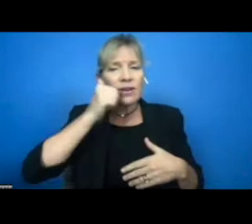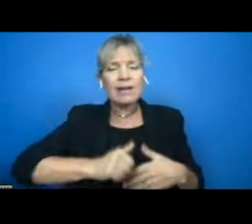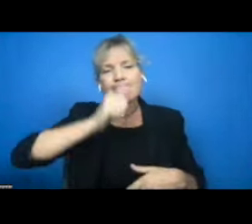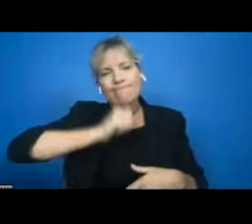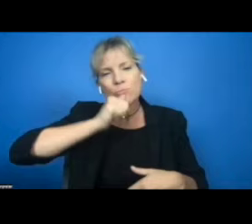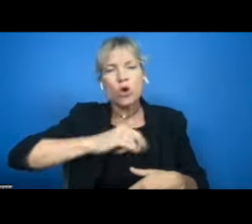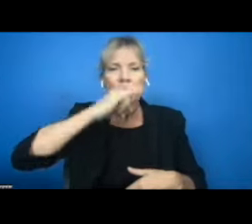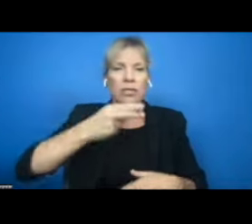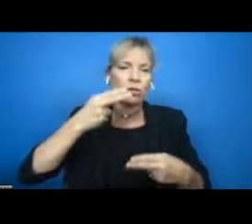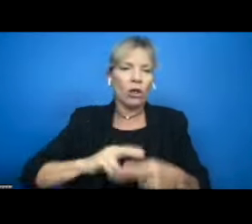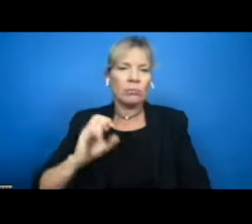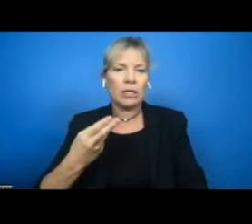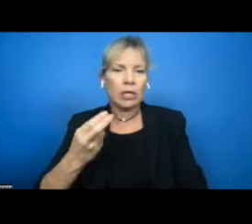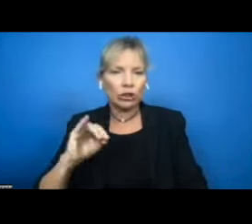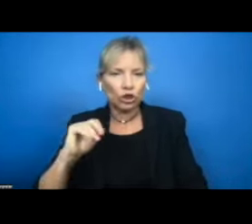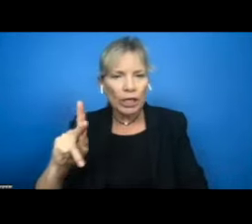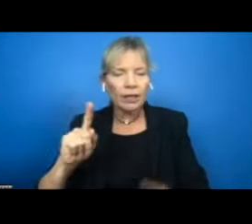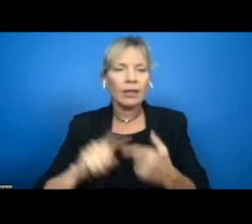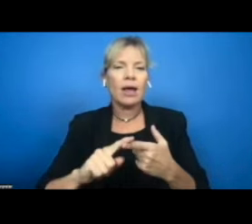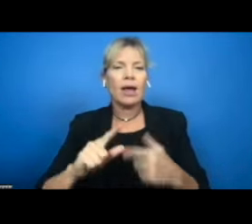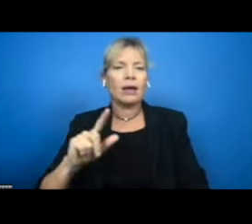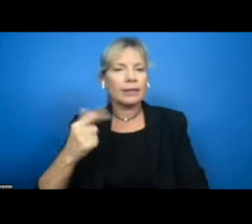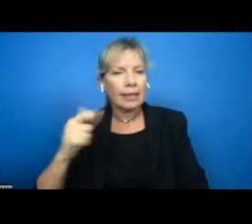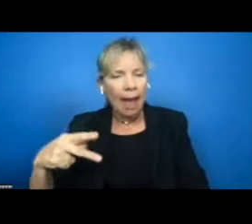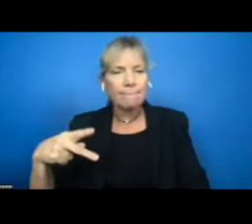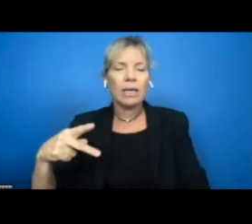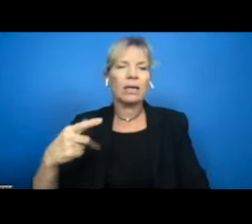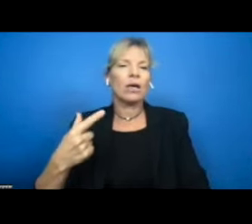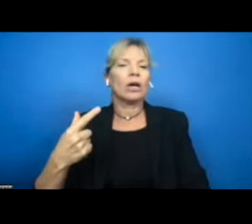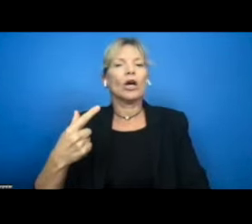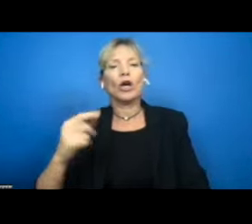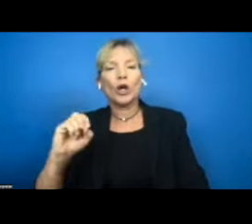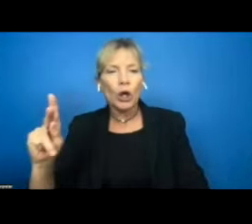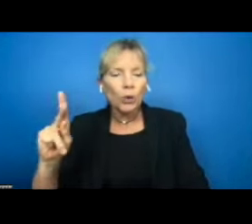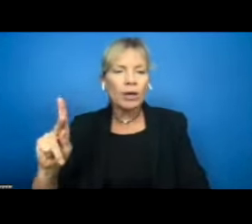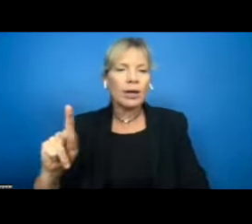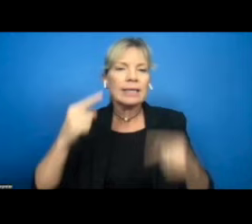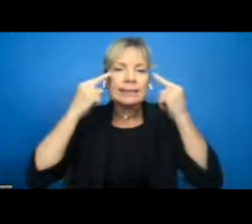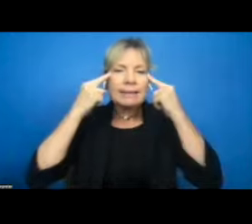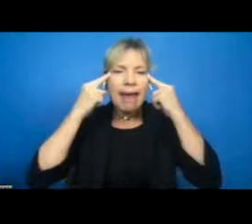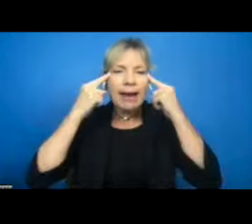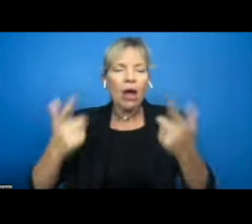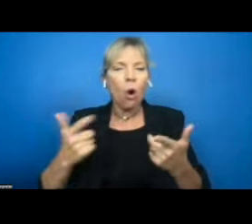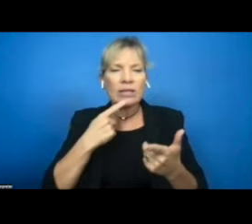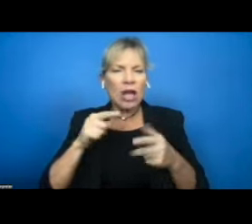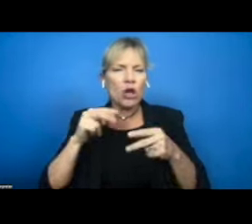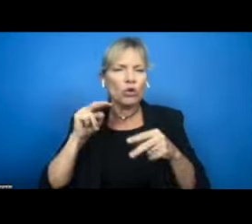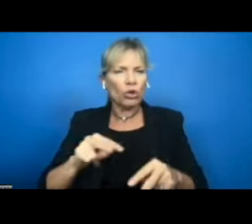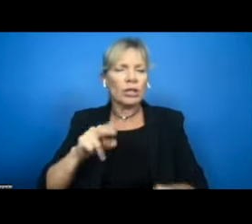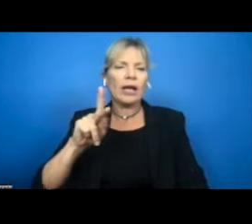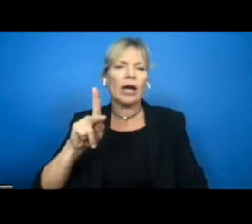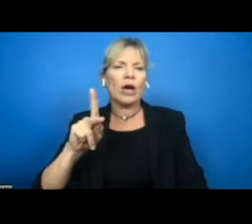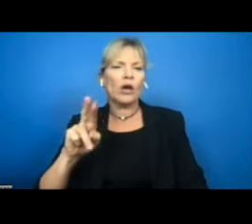calling me chink, Jap, Gook, Slant Eye, or they would say, you look like Kunti Kinte from the